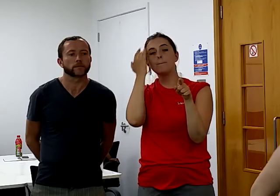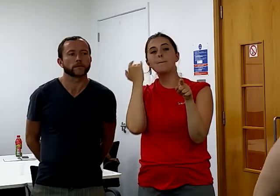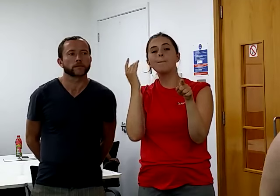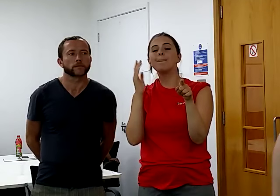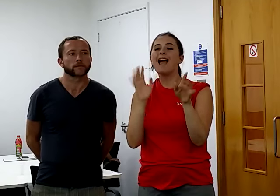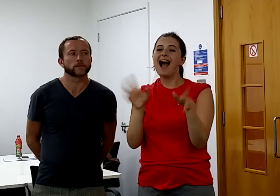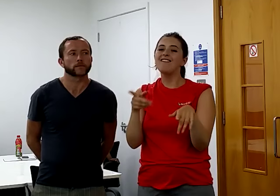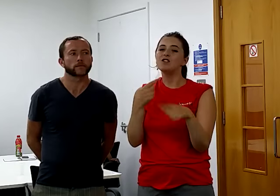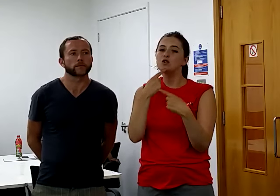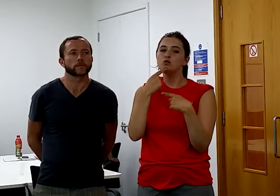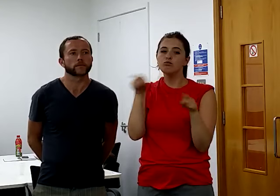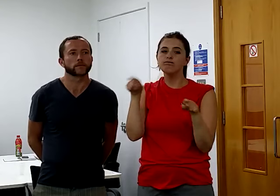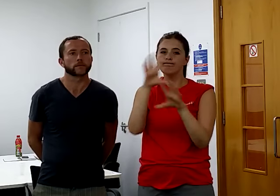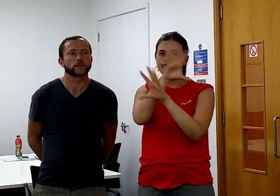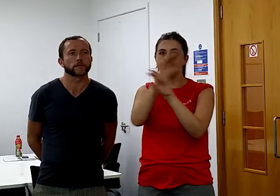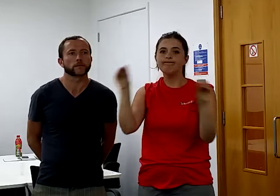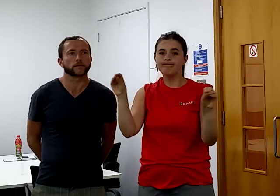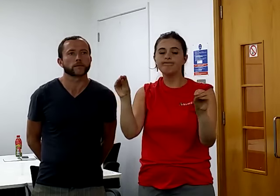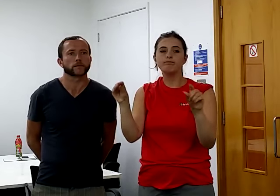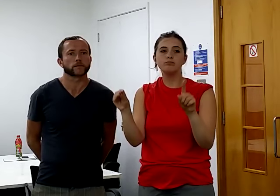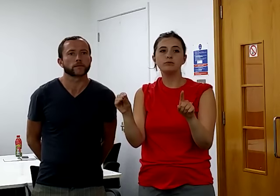I have to say that